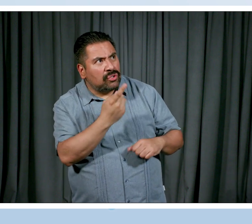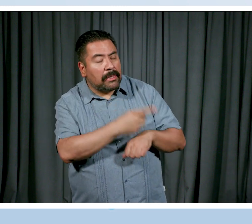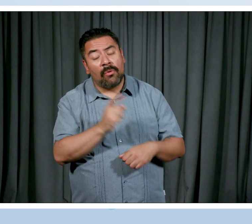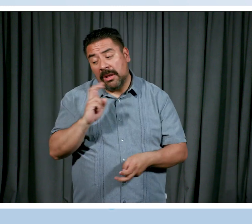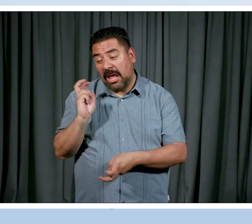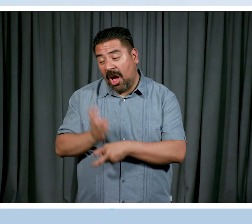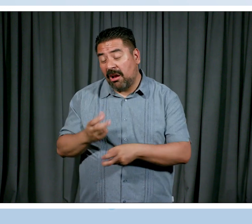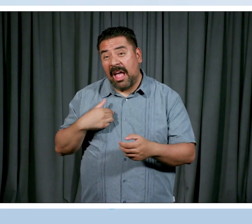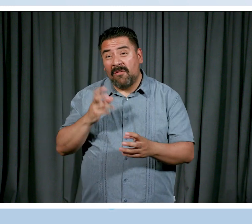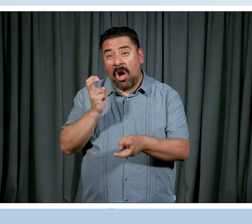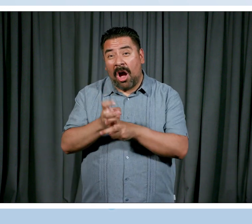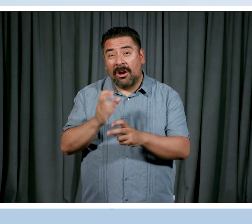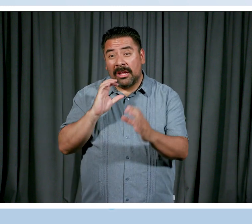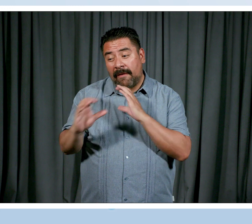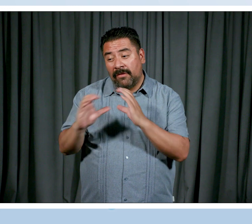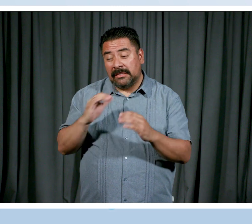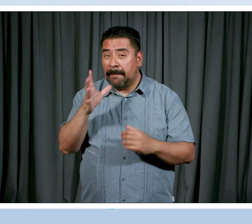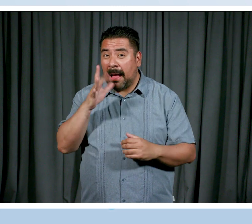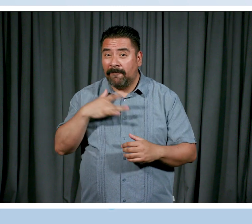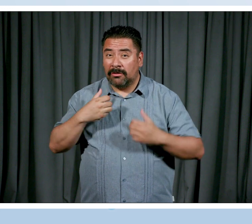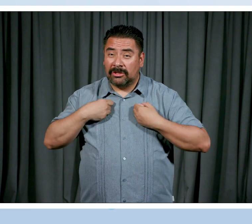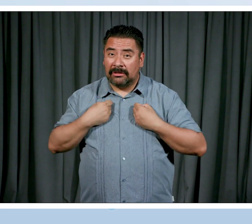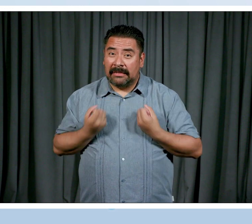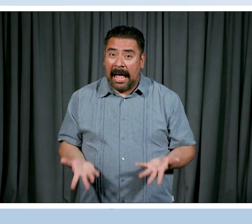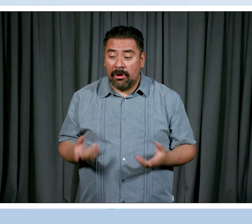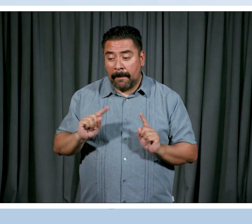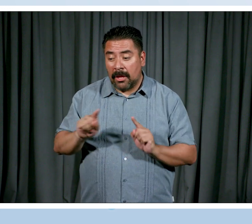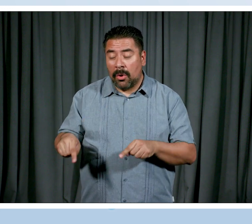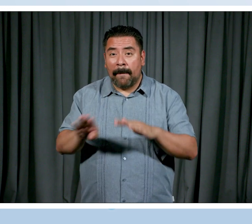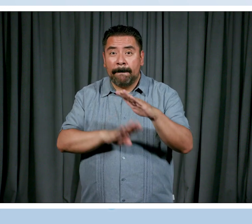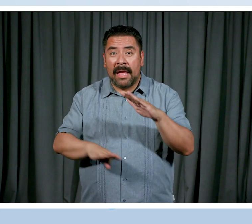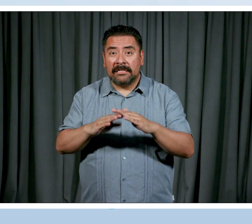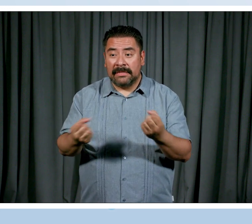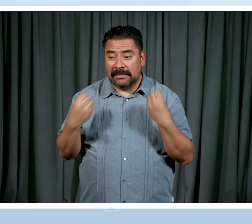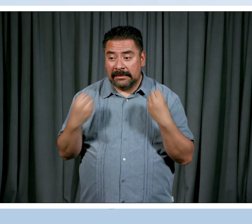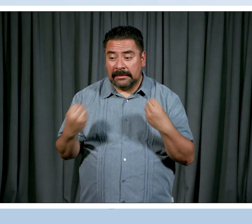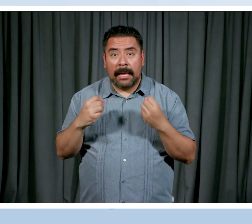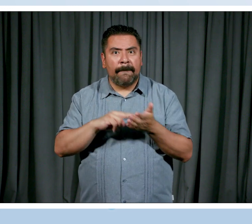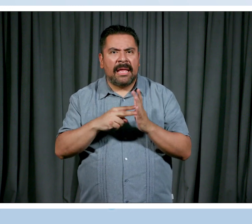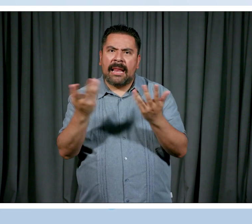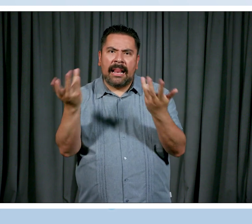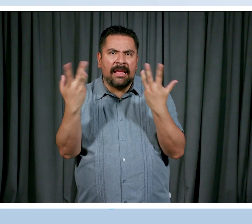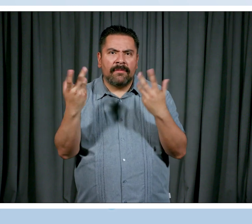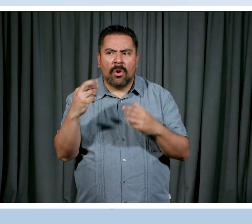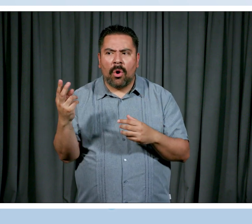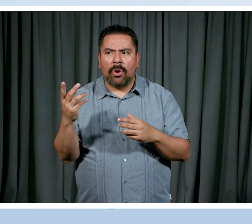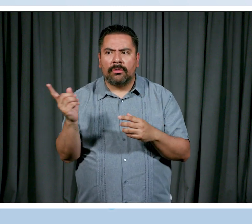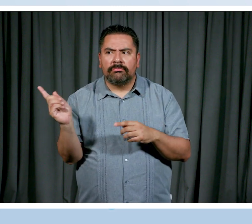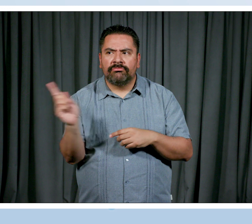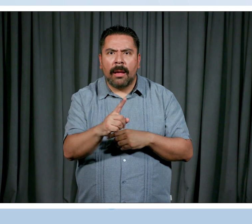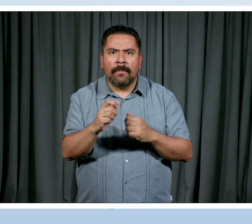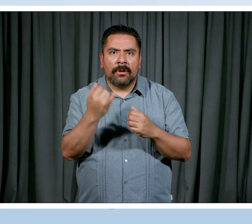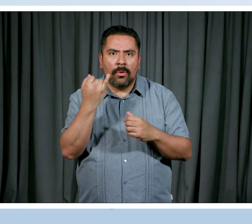really difficult conversation today. Mom feels a little bit tired. I'm going to go in the basement and work out. It doesn't mean they leave me alone or like they come up and dinner's prepared. But